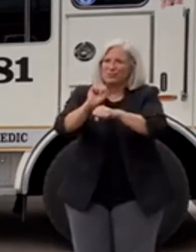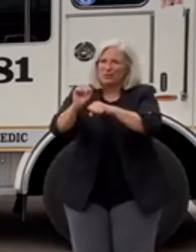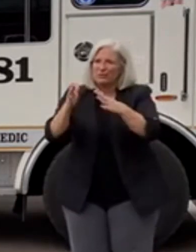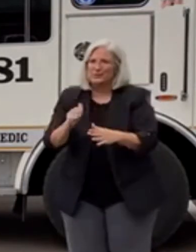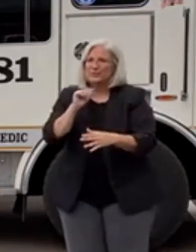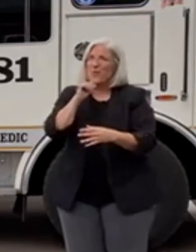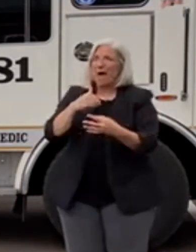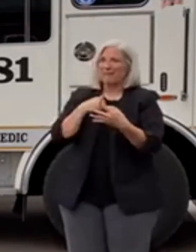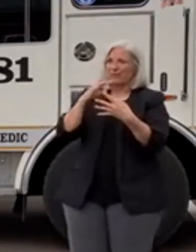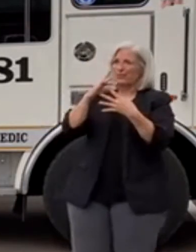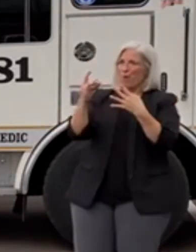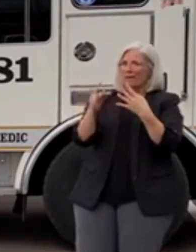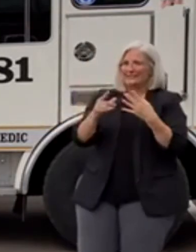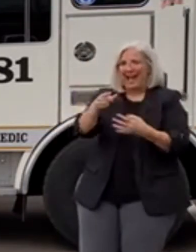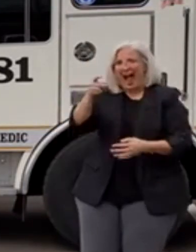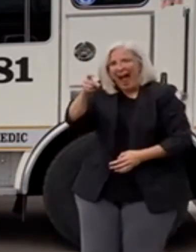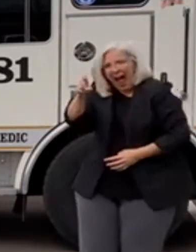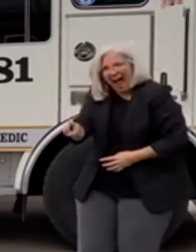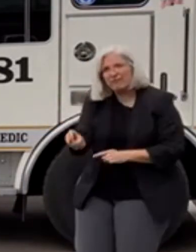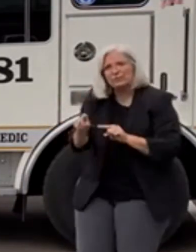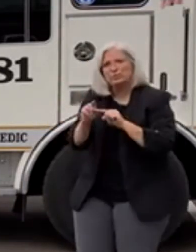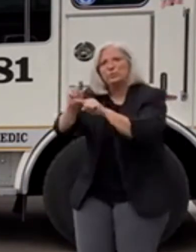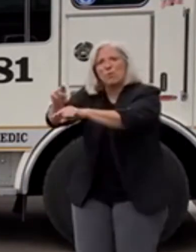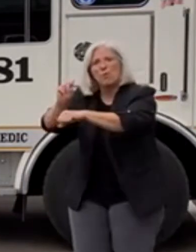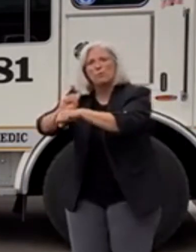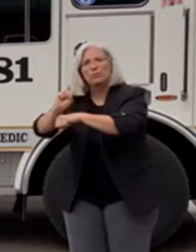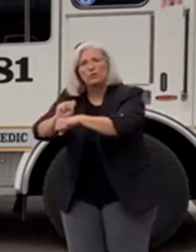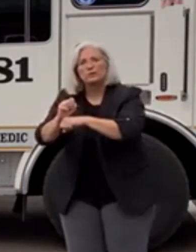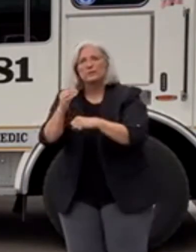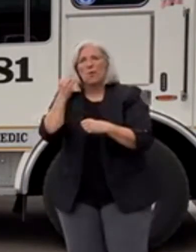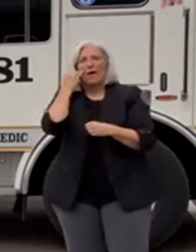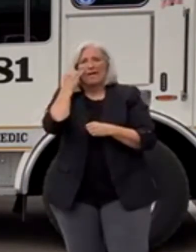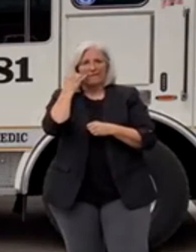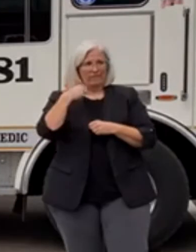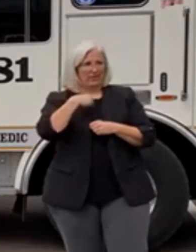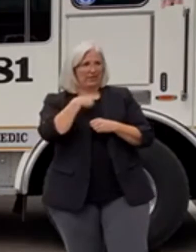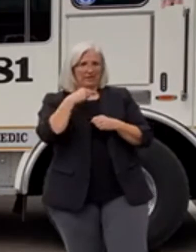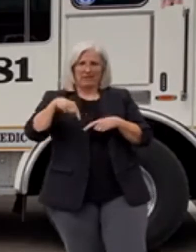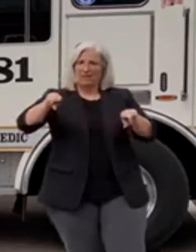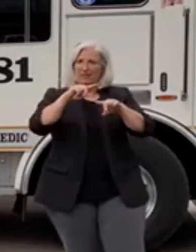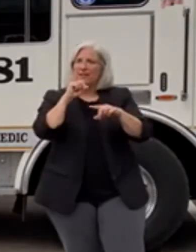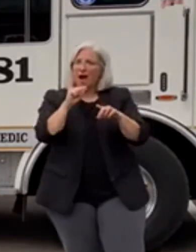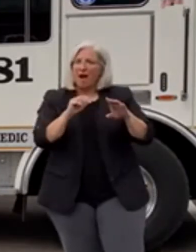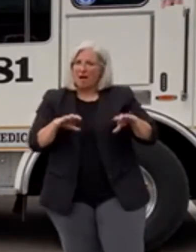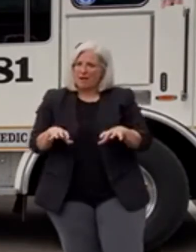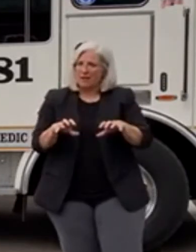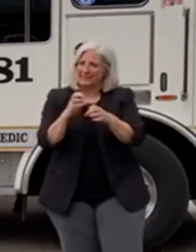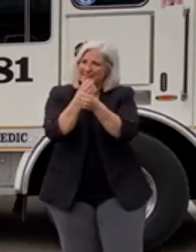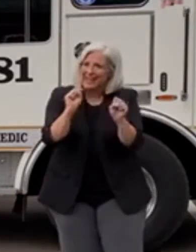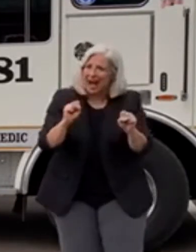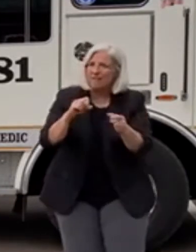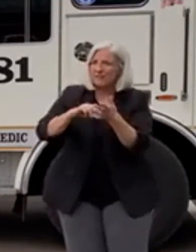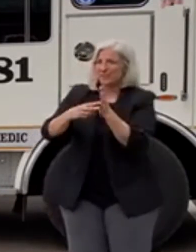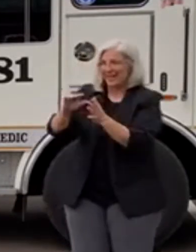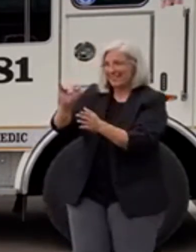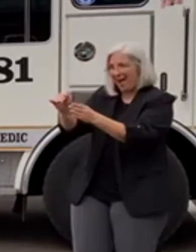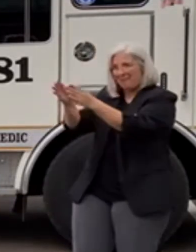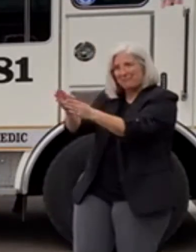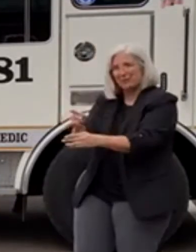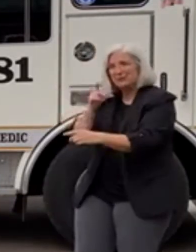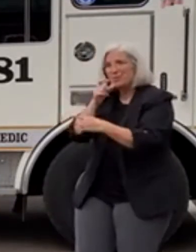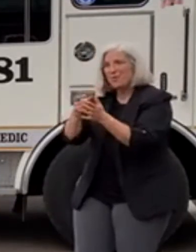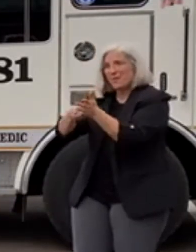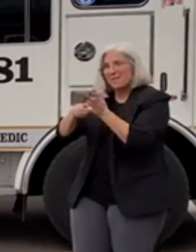going to work. And if you are behaving in an unsafe manner, you're putting the person who's putting groceries in a bag for